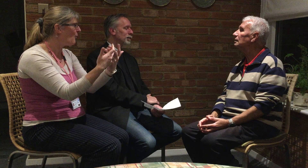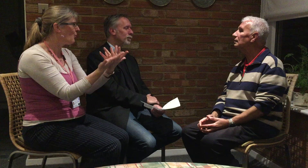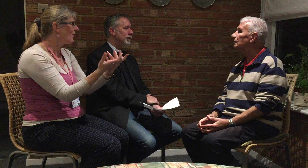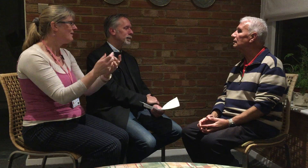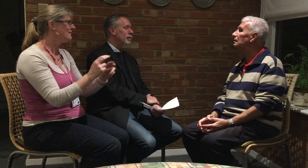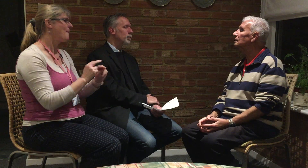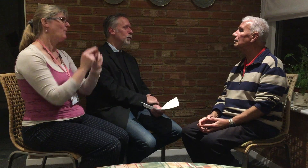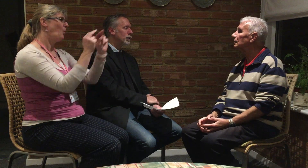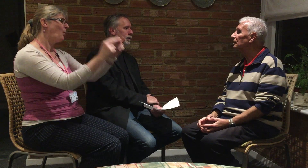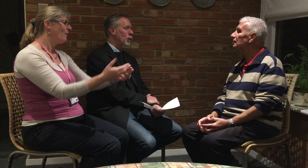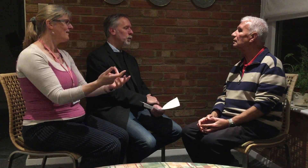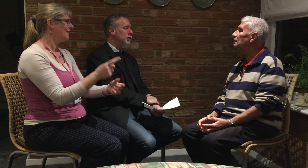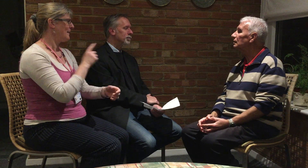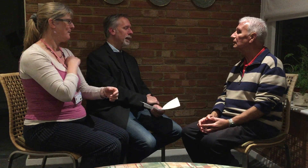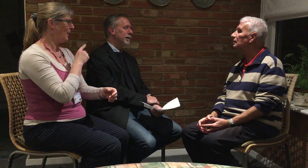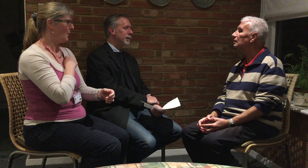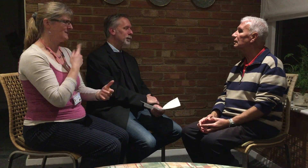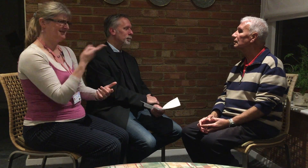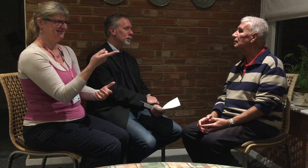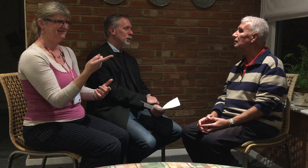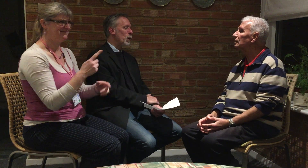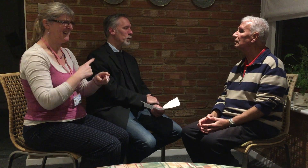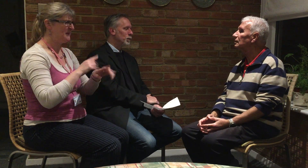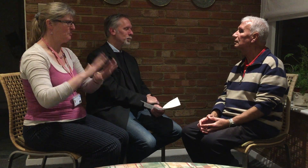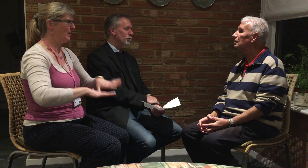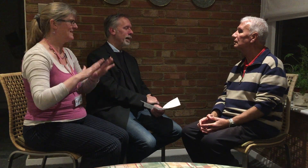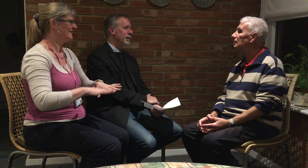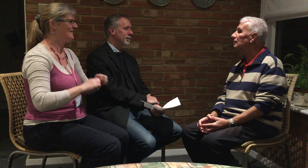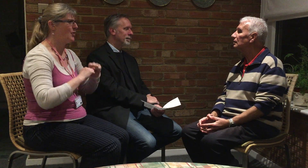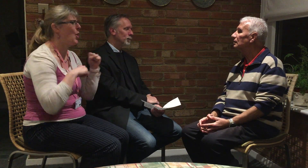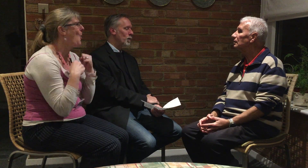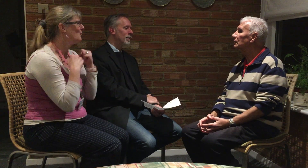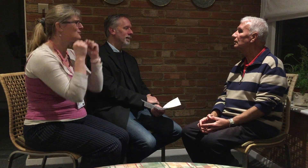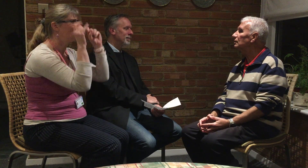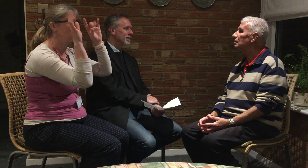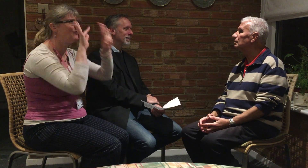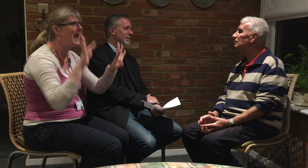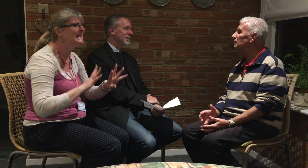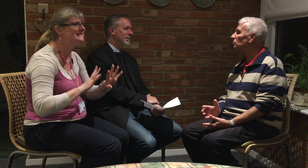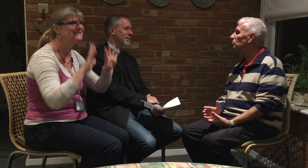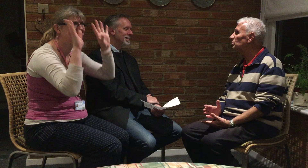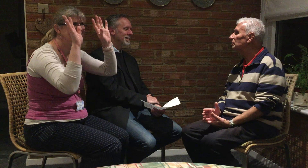of this terrible cold English snow, rain weather.